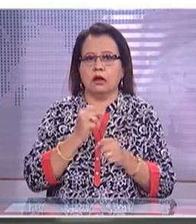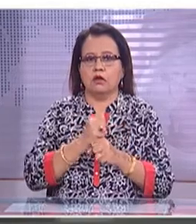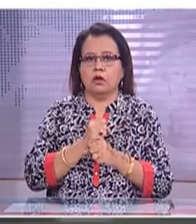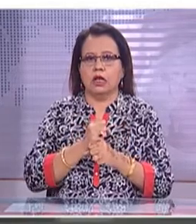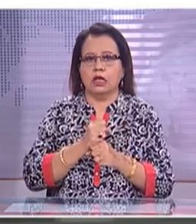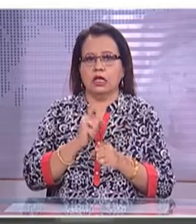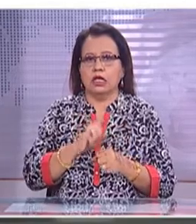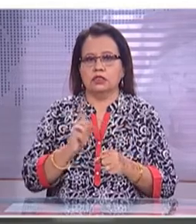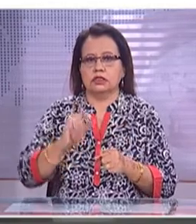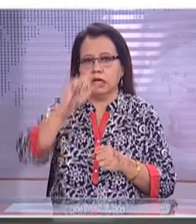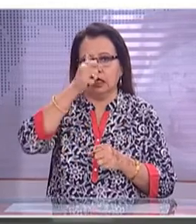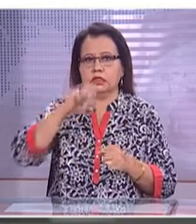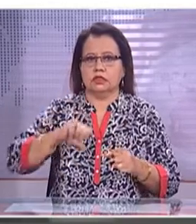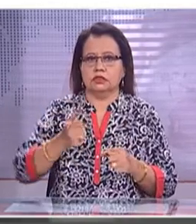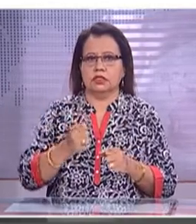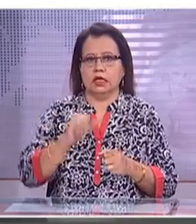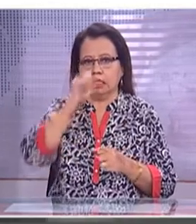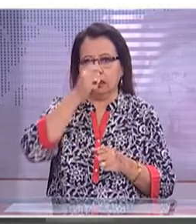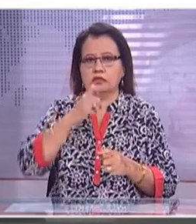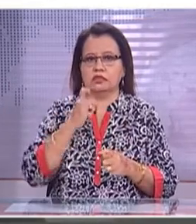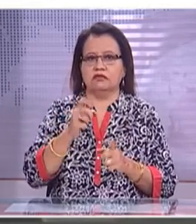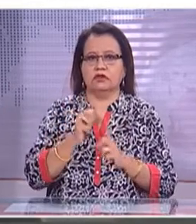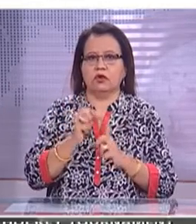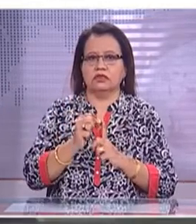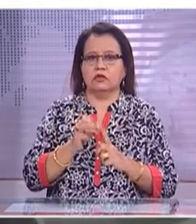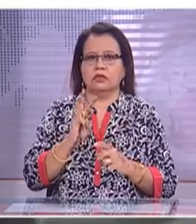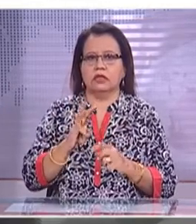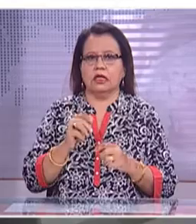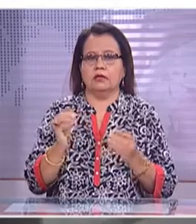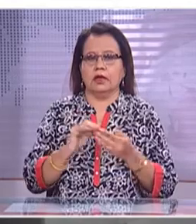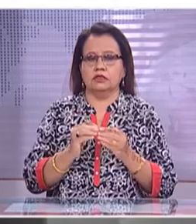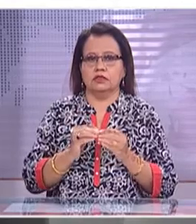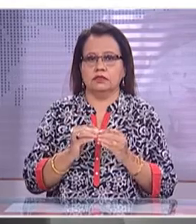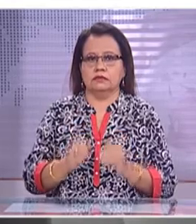India. This victory gives India 7 points from 3 outings.